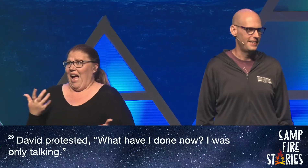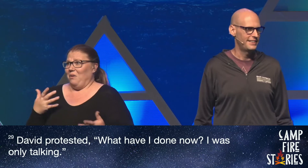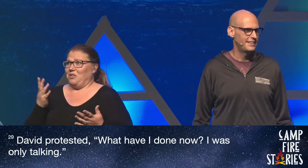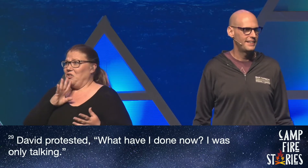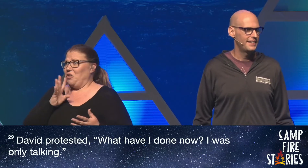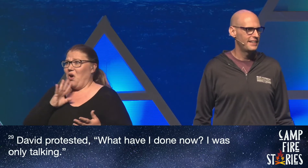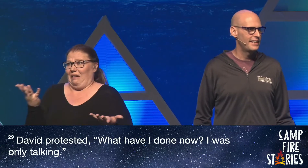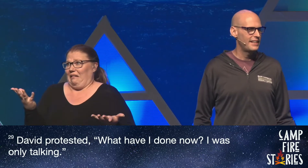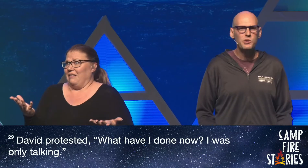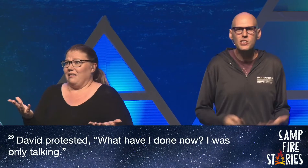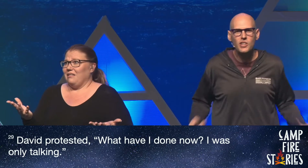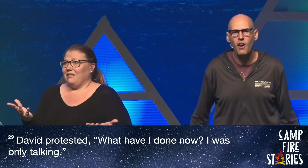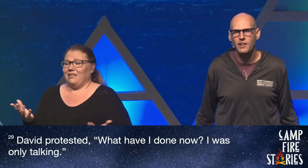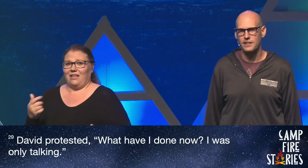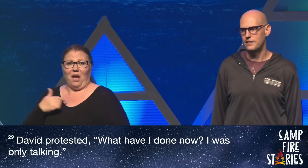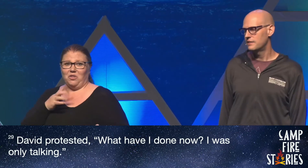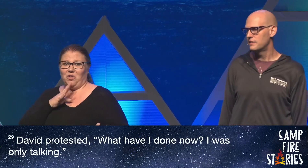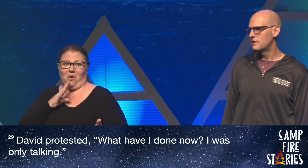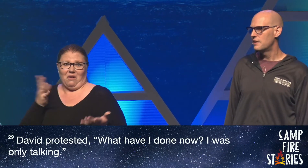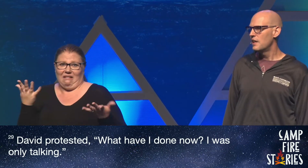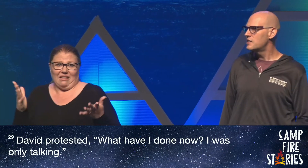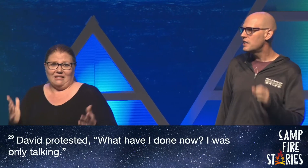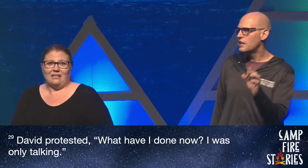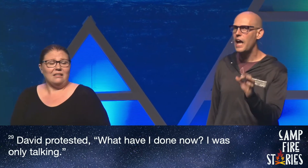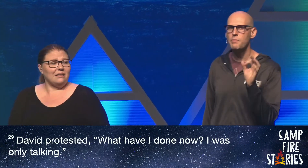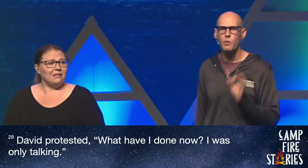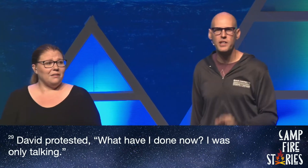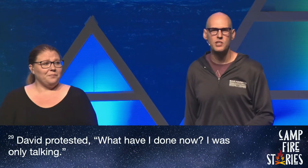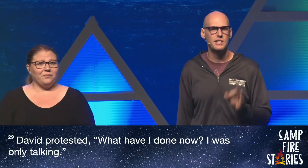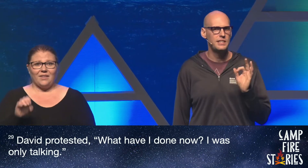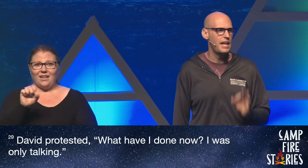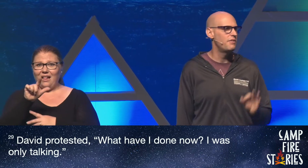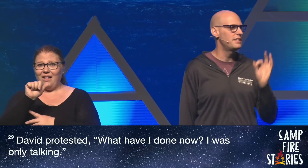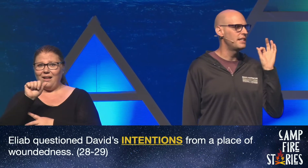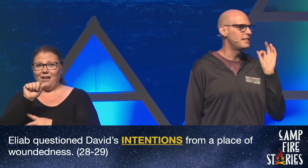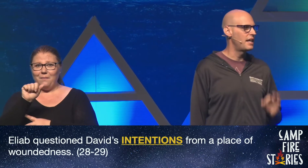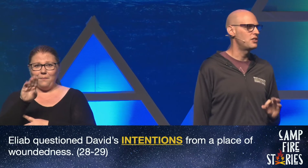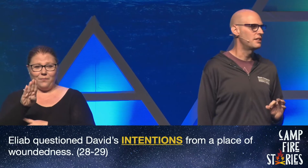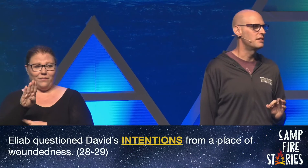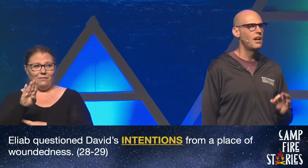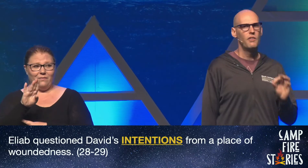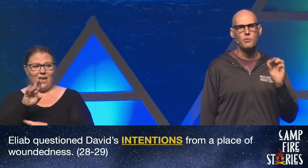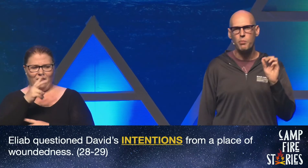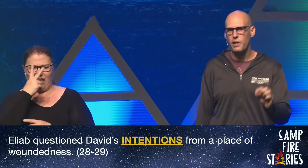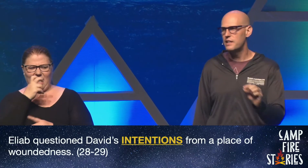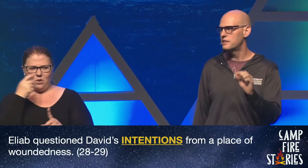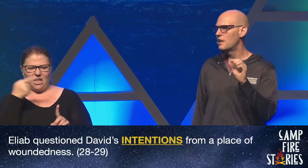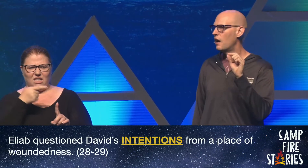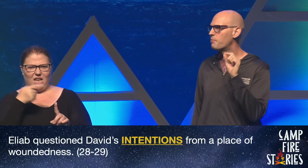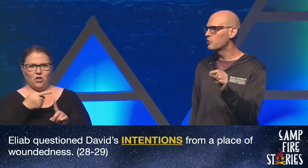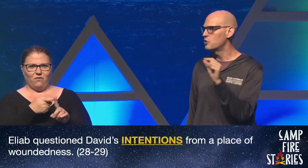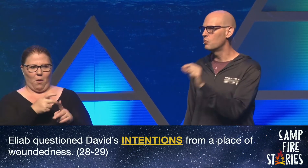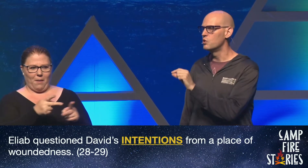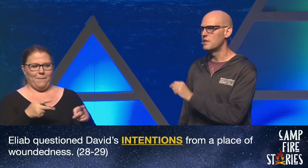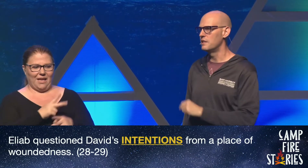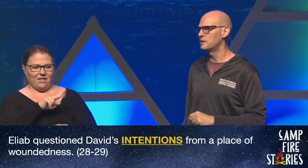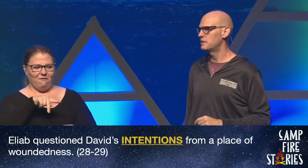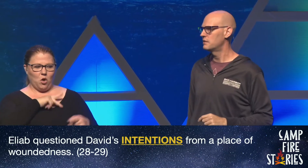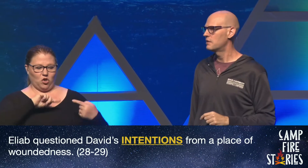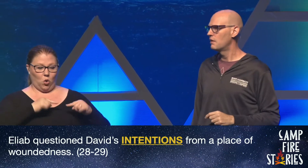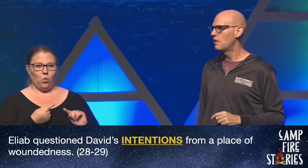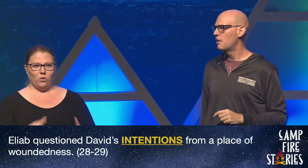talking. I was just talking. You see, Eliab questions David's intentions from a place of personal